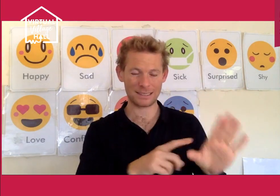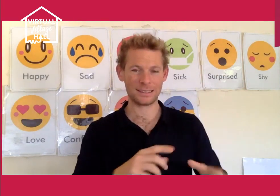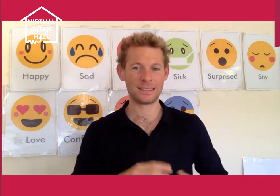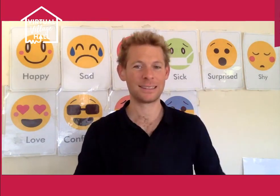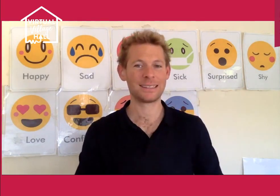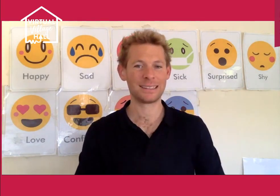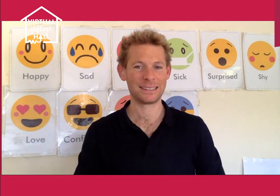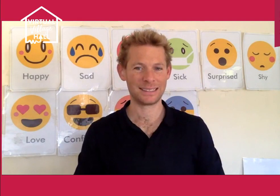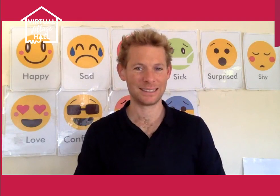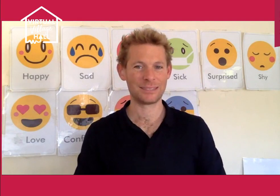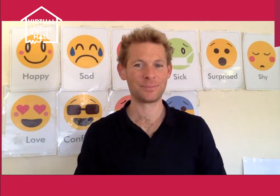was Amy.